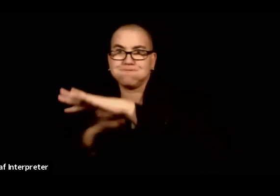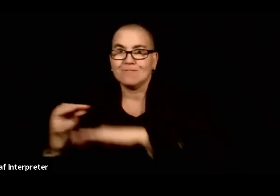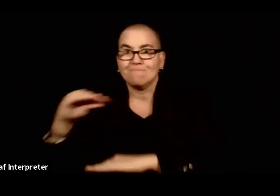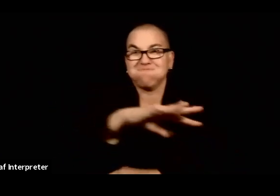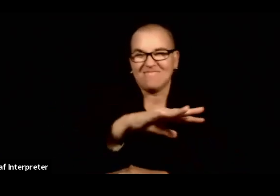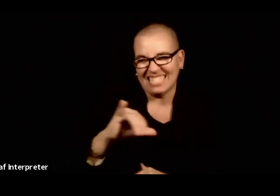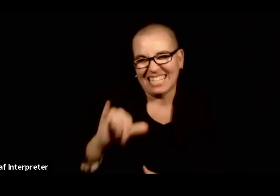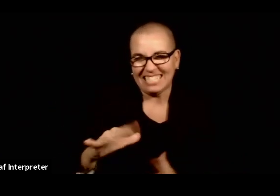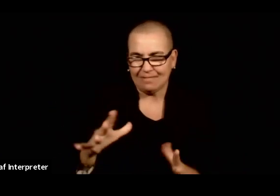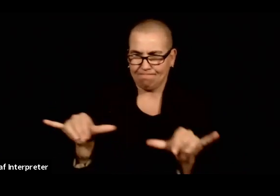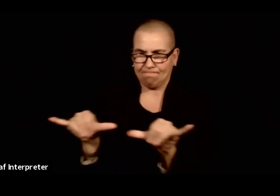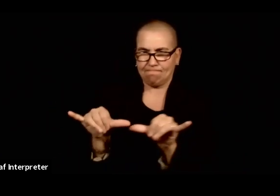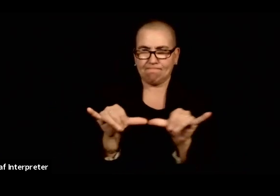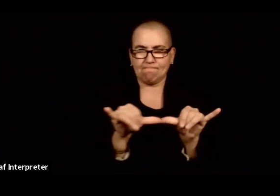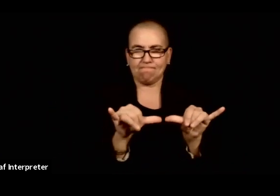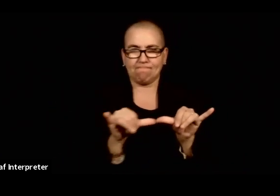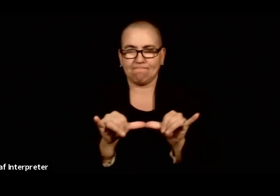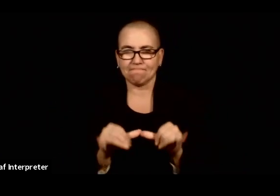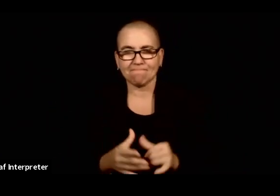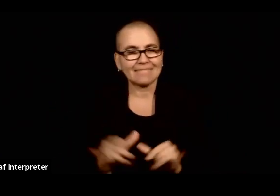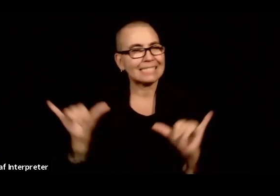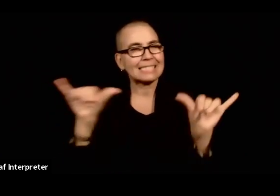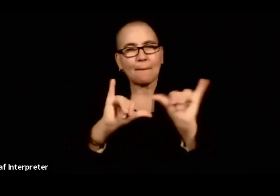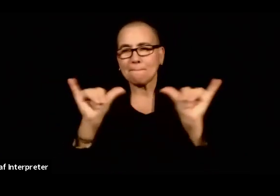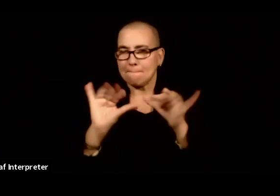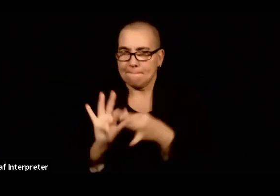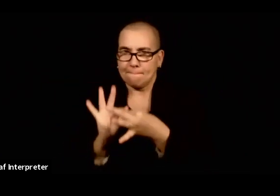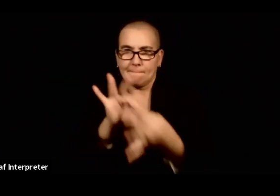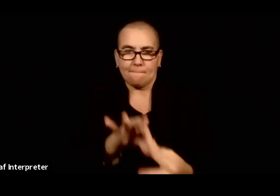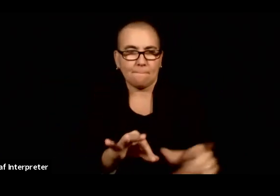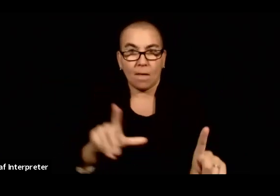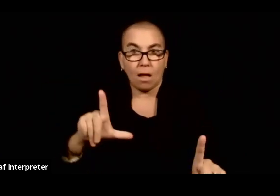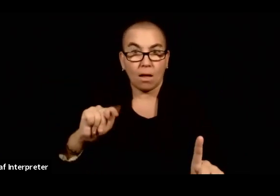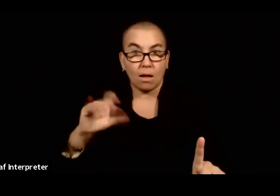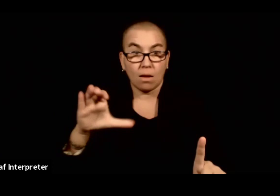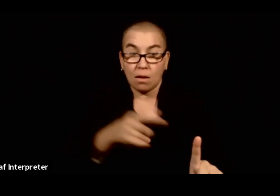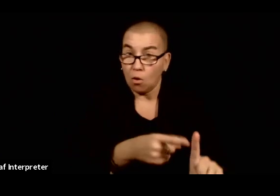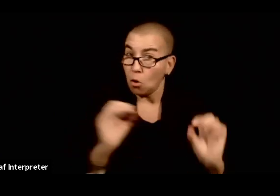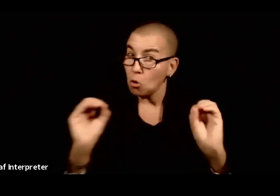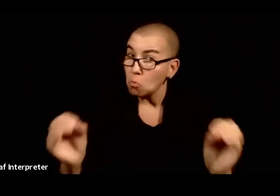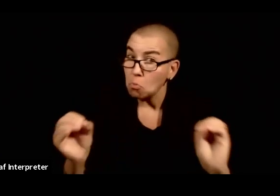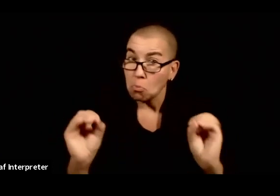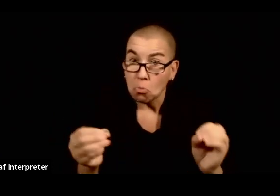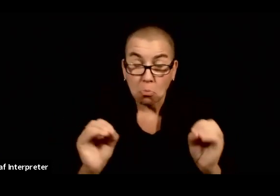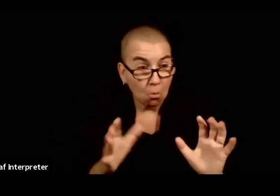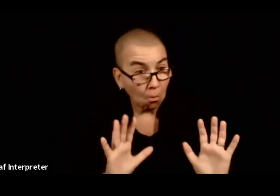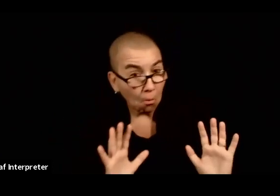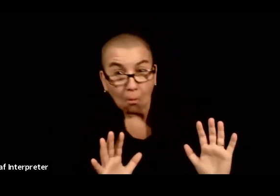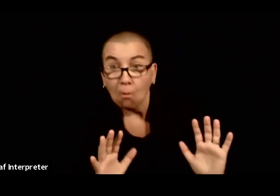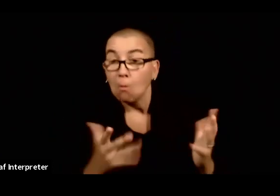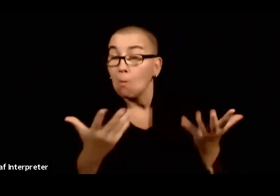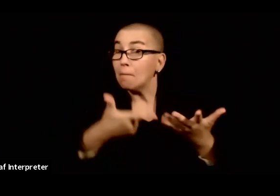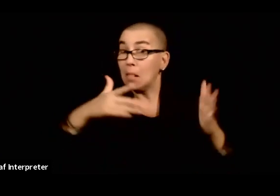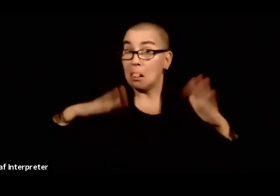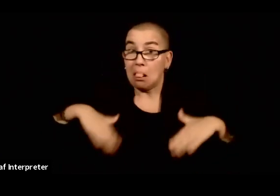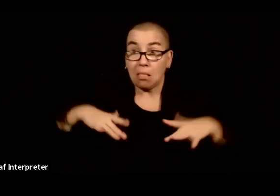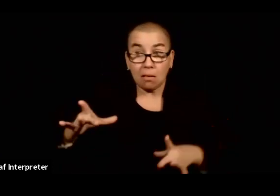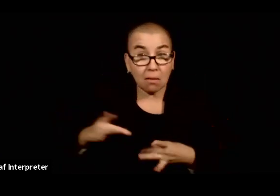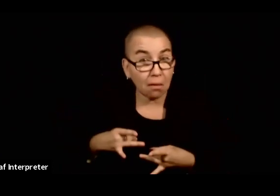in 28 days, they may identify risk factors that would place them at high risk for COVID-19